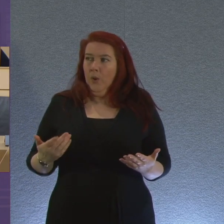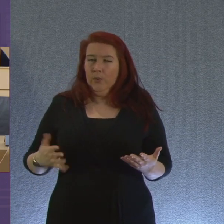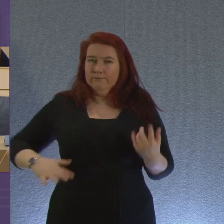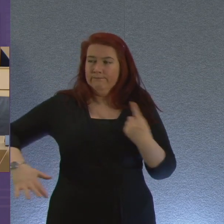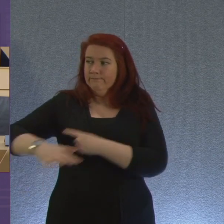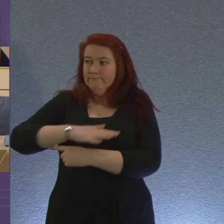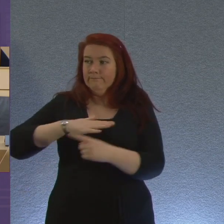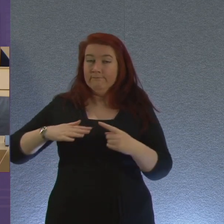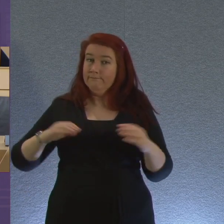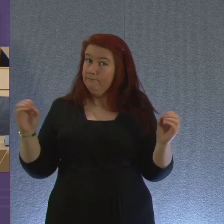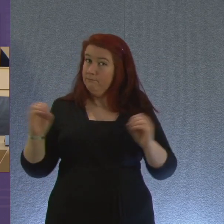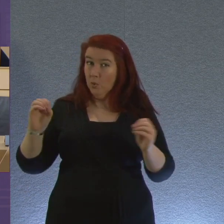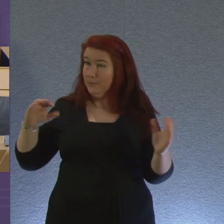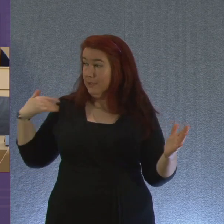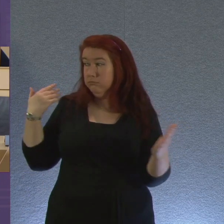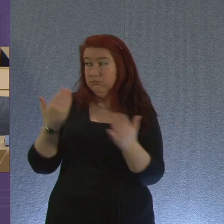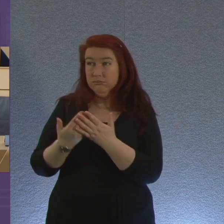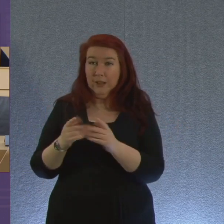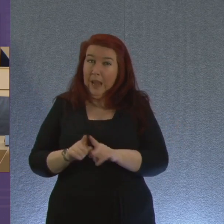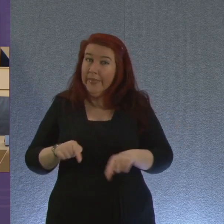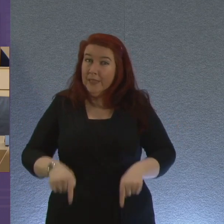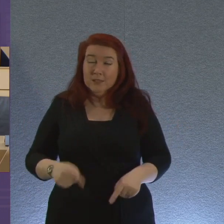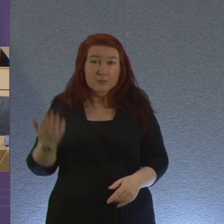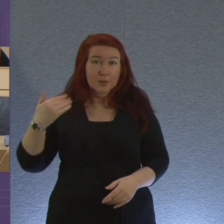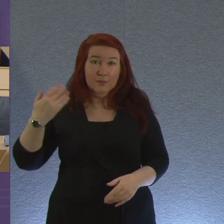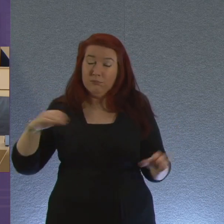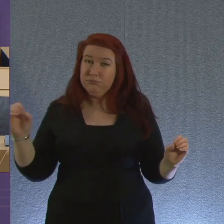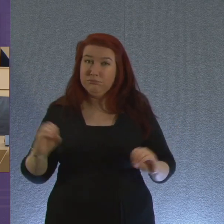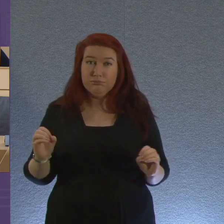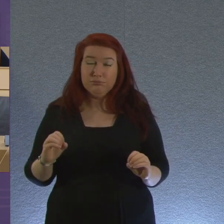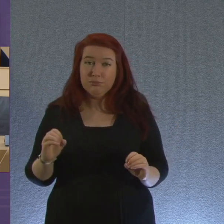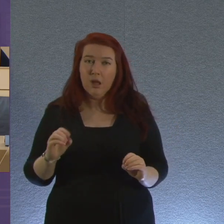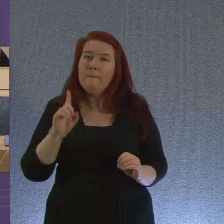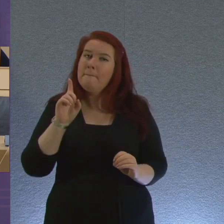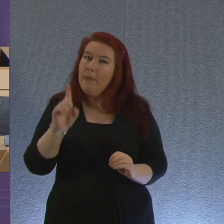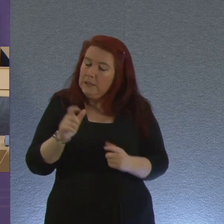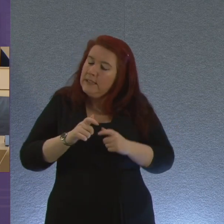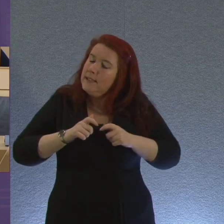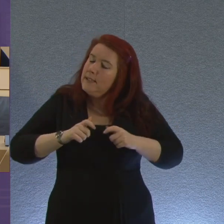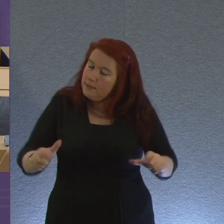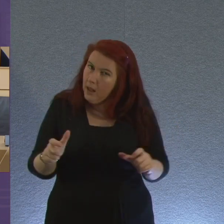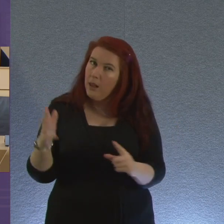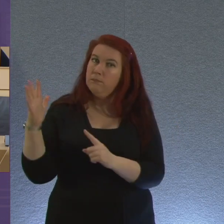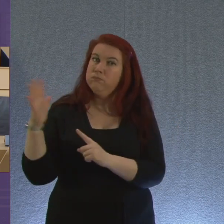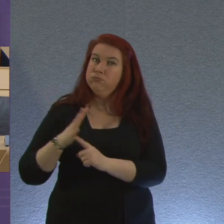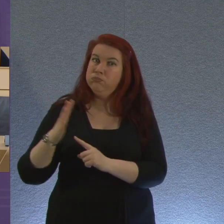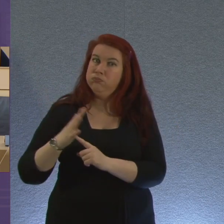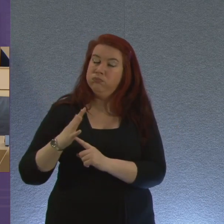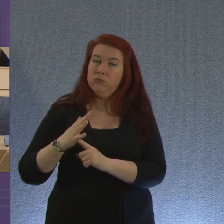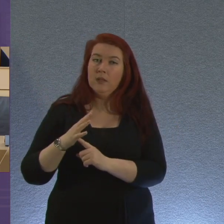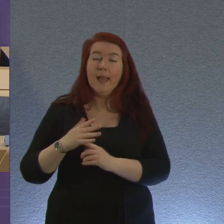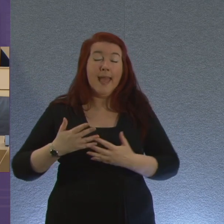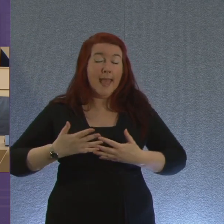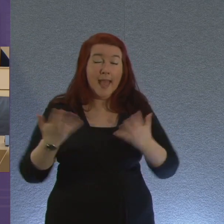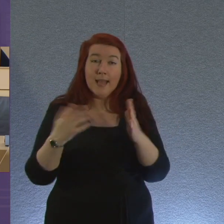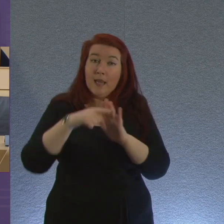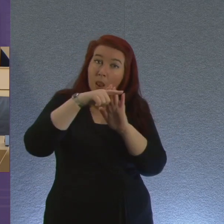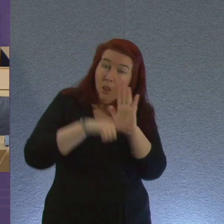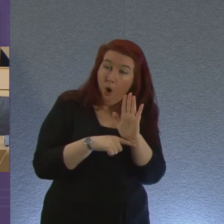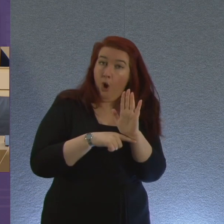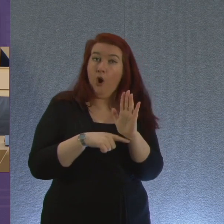has faced in our lifetimes. It is still just as important, however, that any legislation